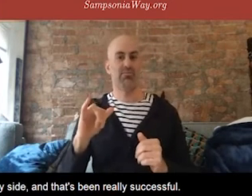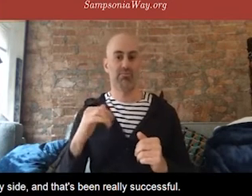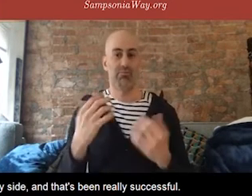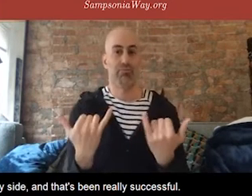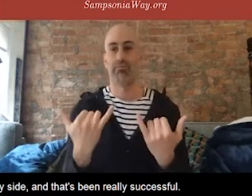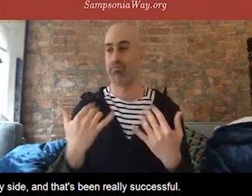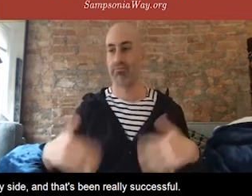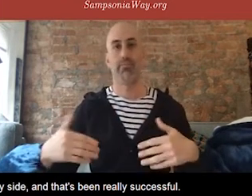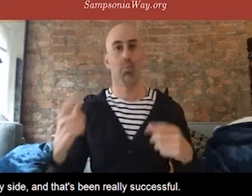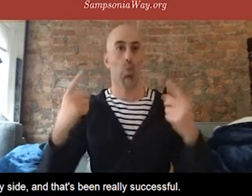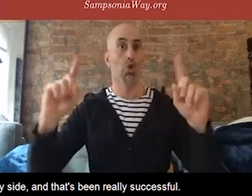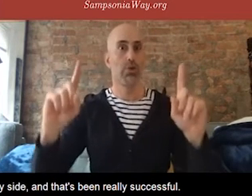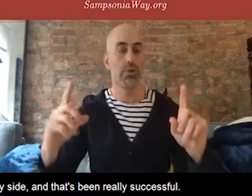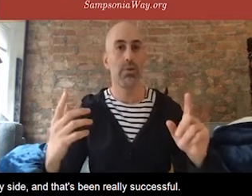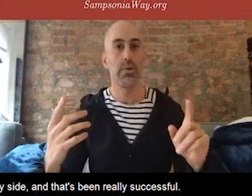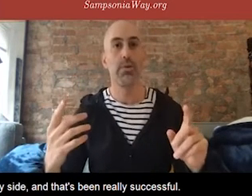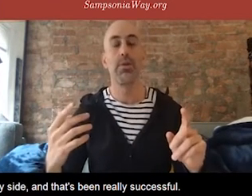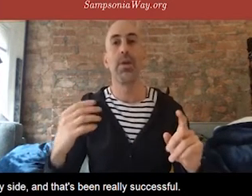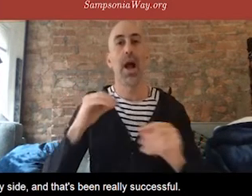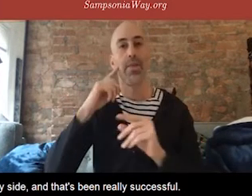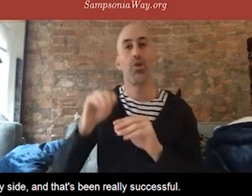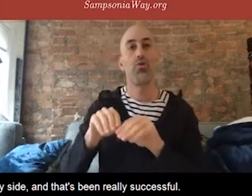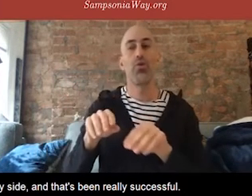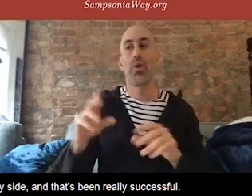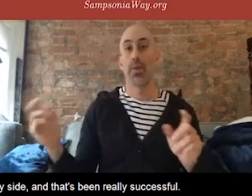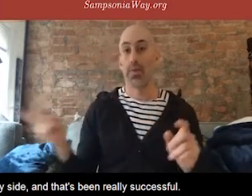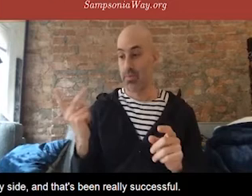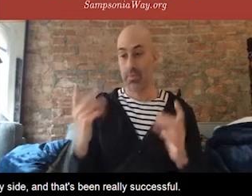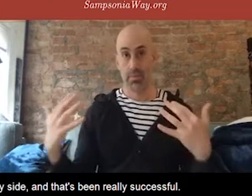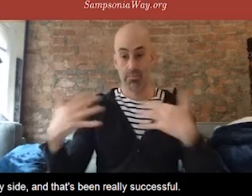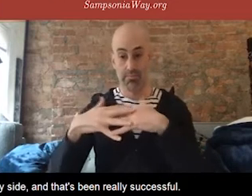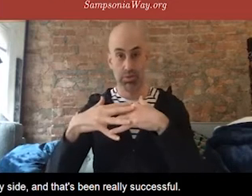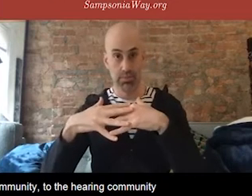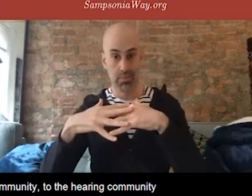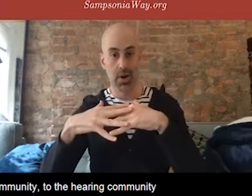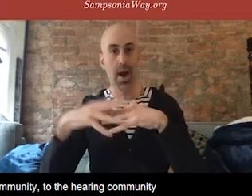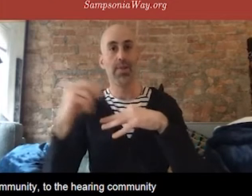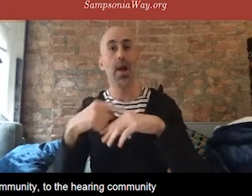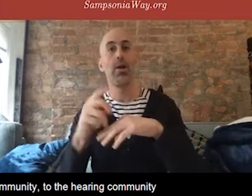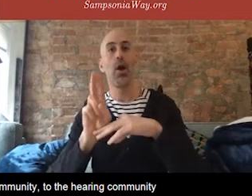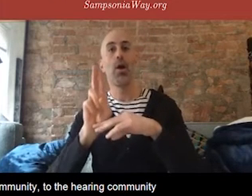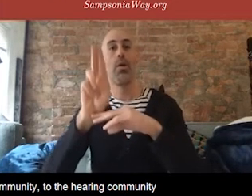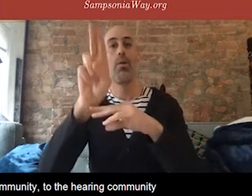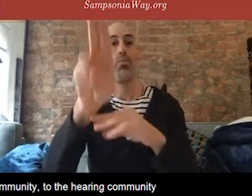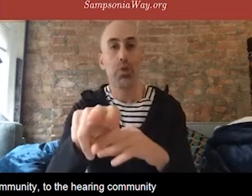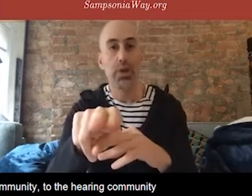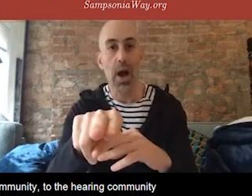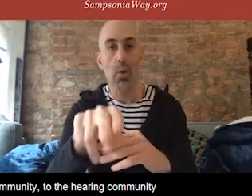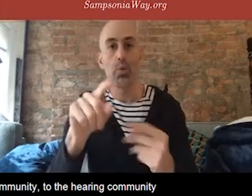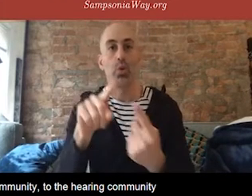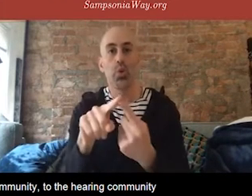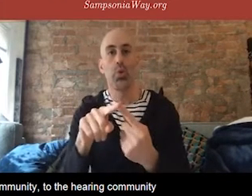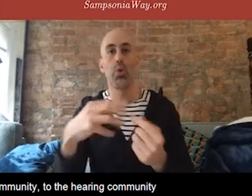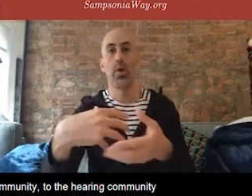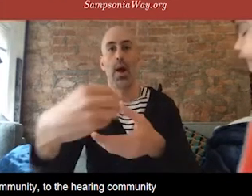so that we're synchronized starting on my end, from my side. And that's been really successful. And